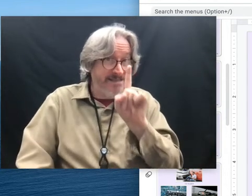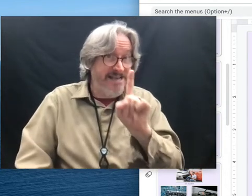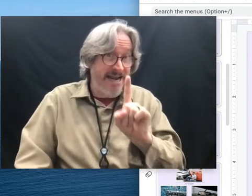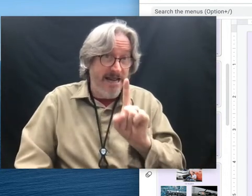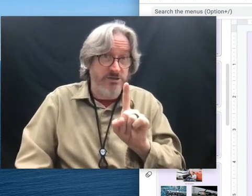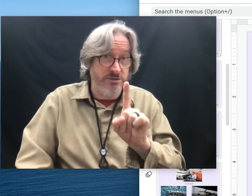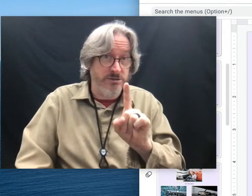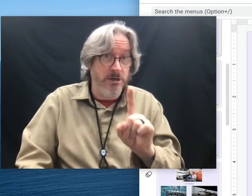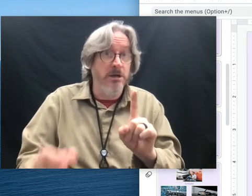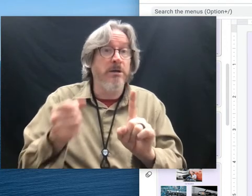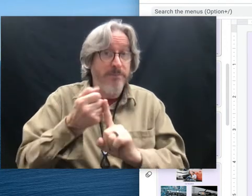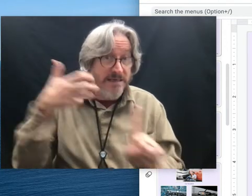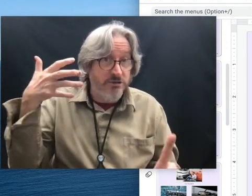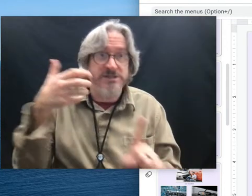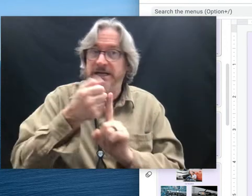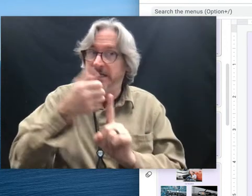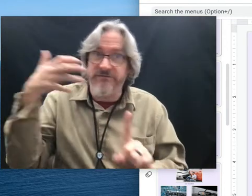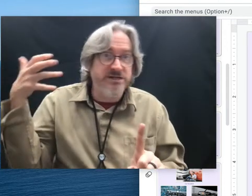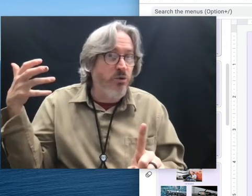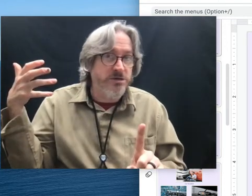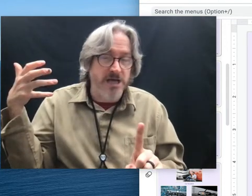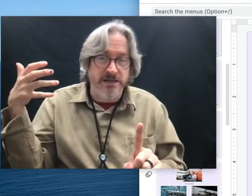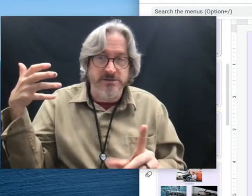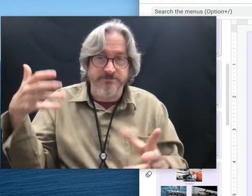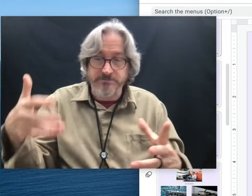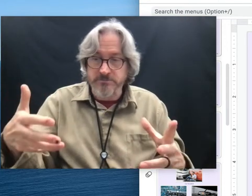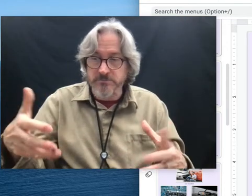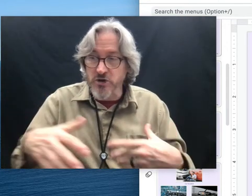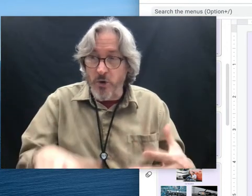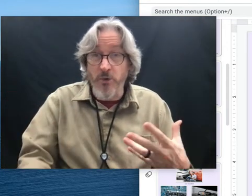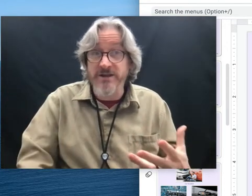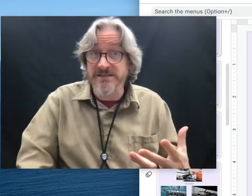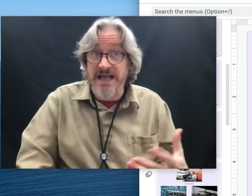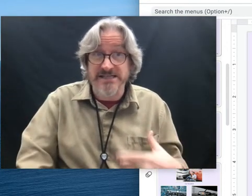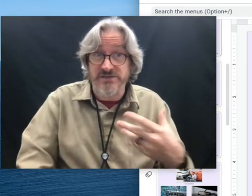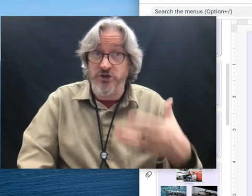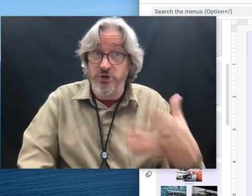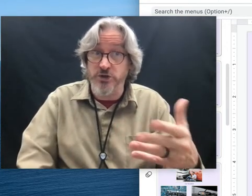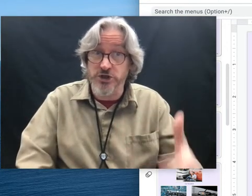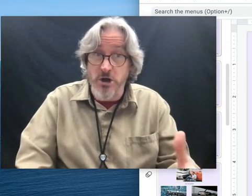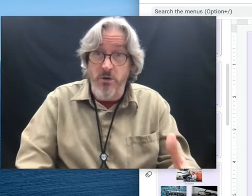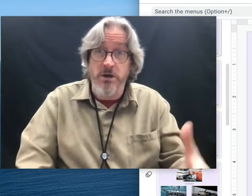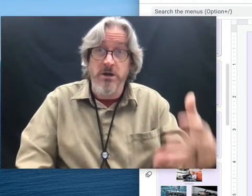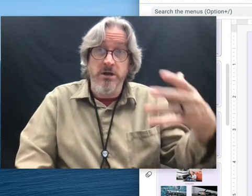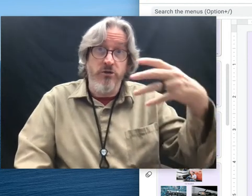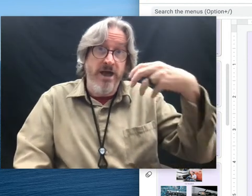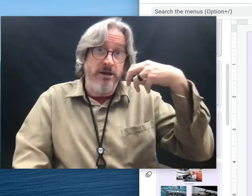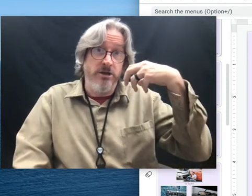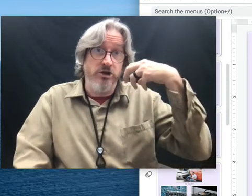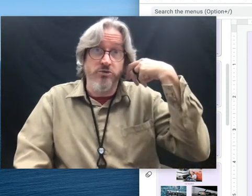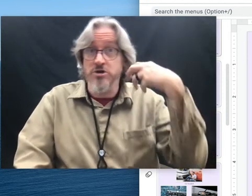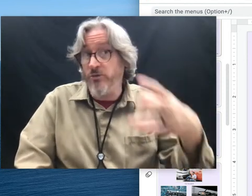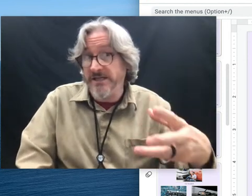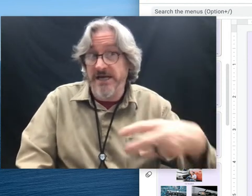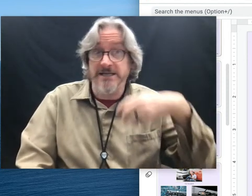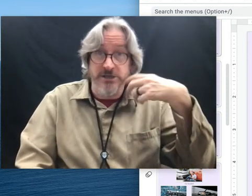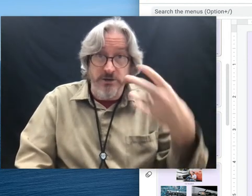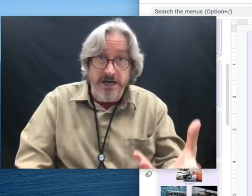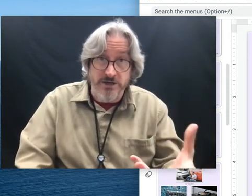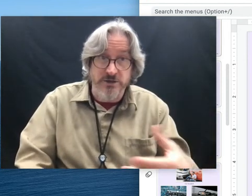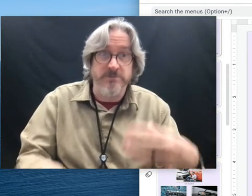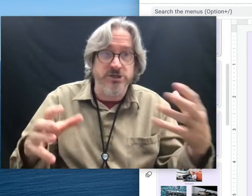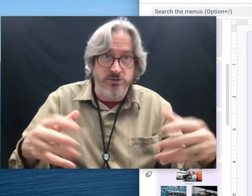one sign answers. Be interesting. Give us more signs. The whole point of this class is for you to show that you know these signs